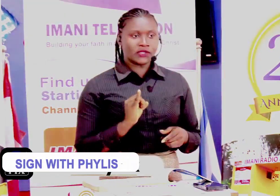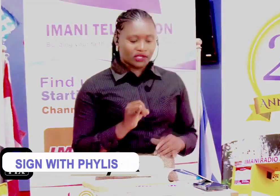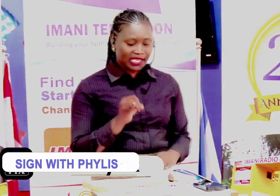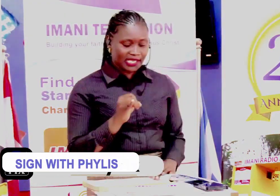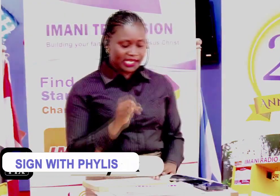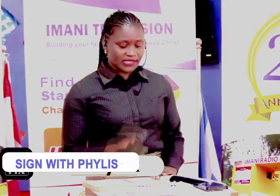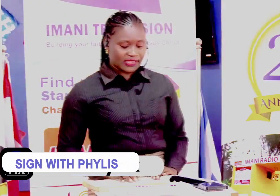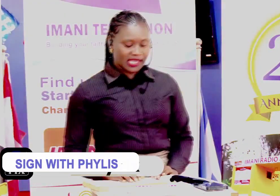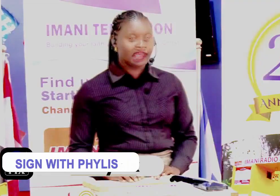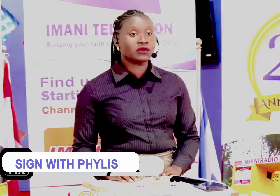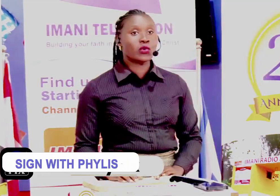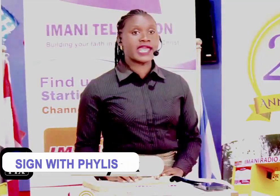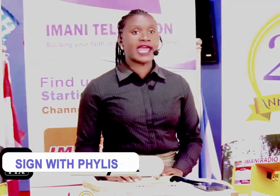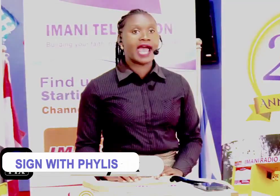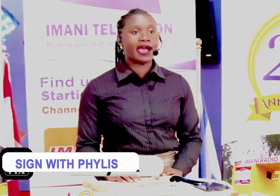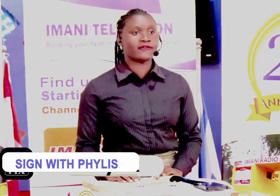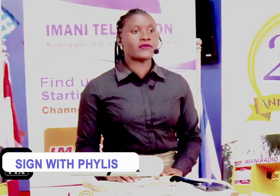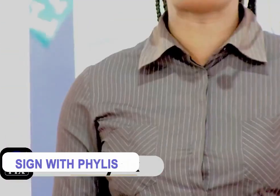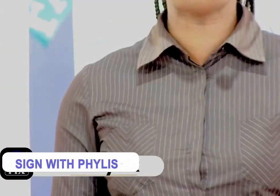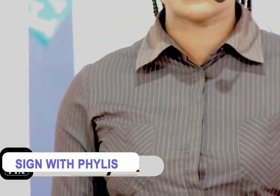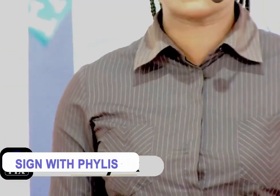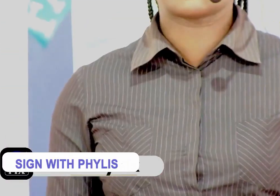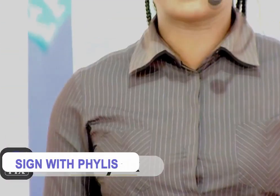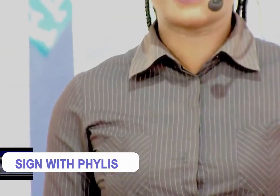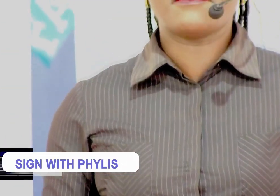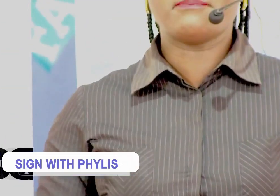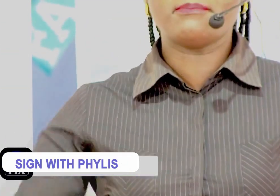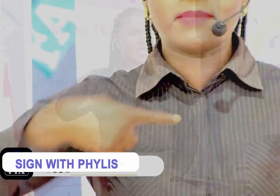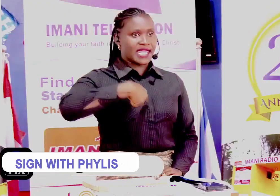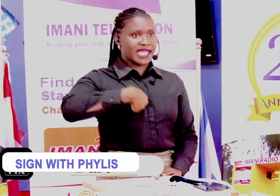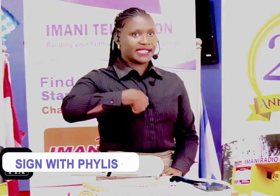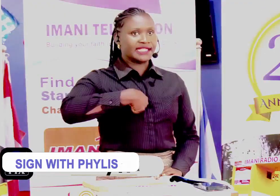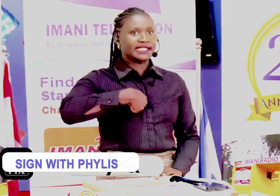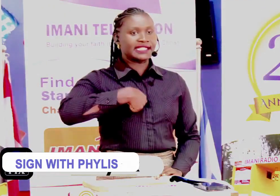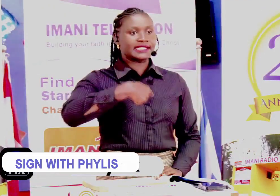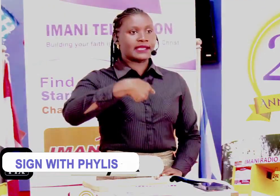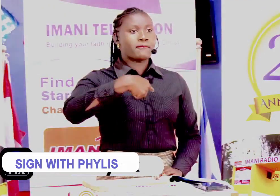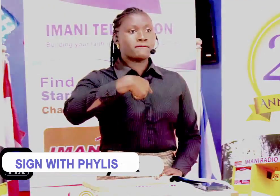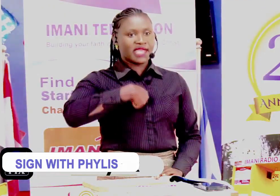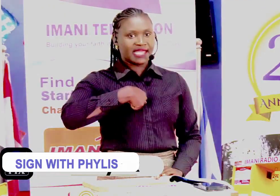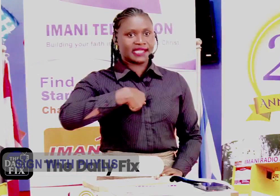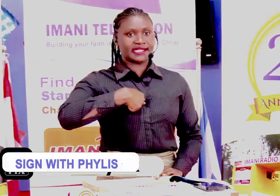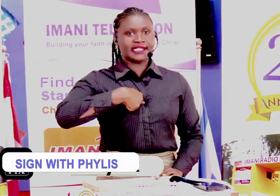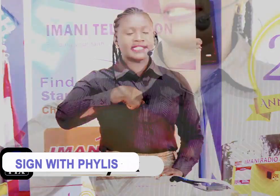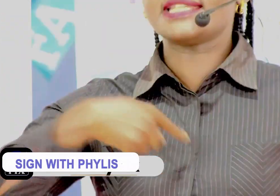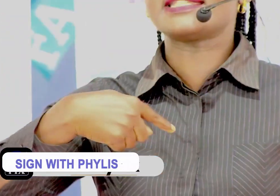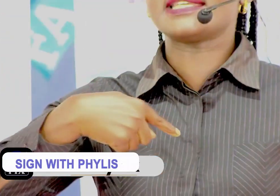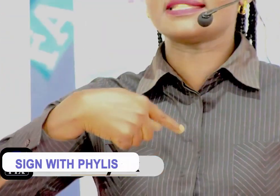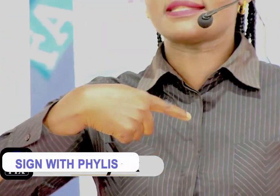Okay, and then we have me. Me, this is me. This is